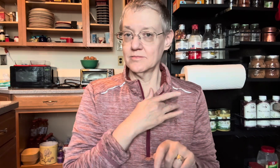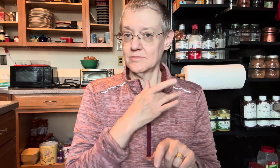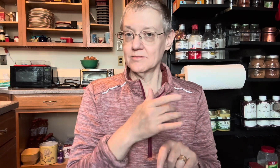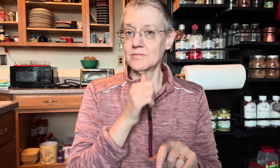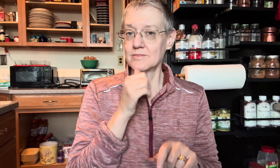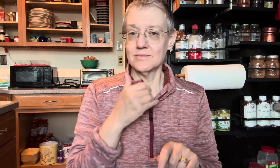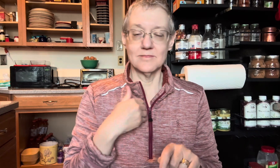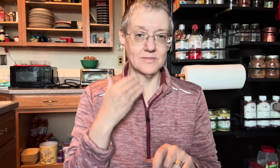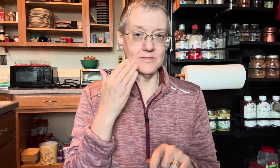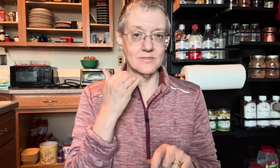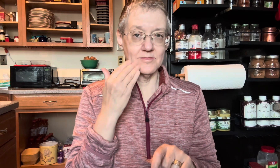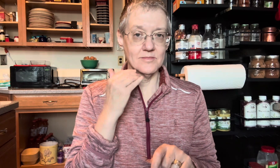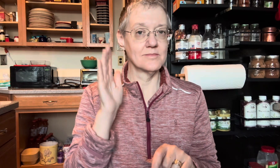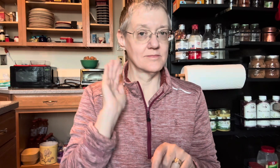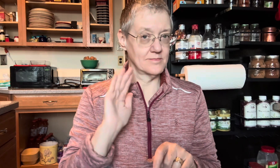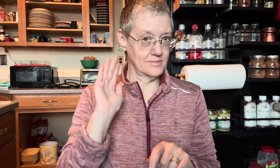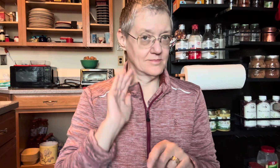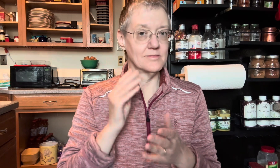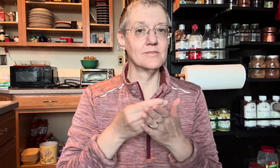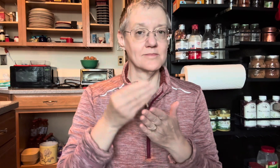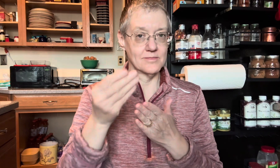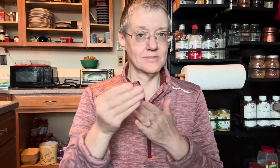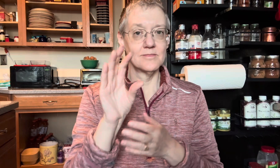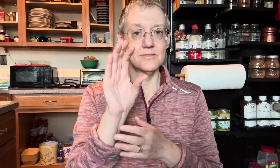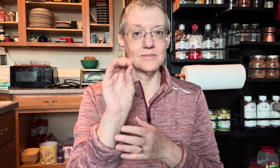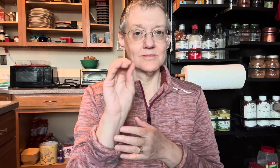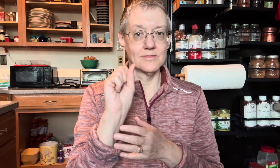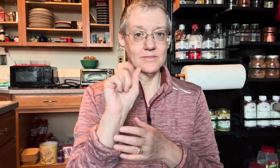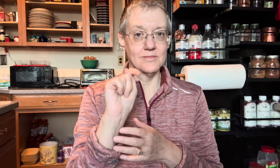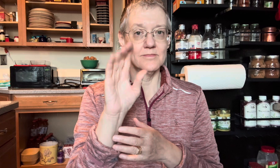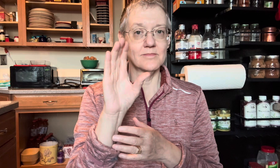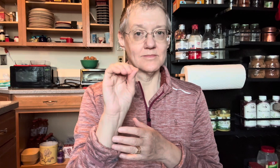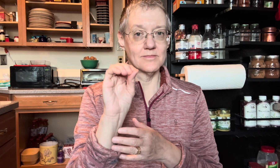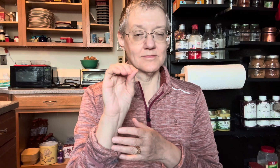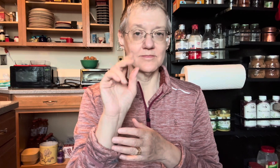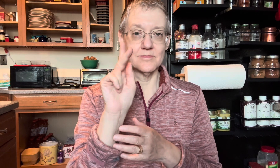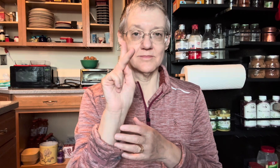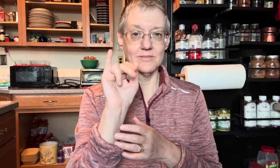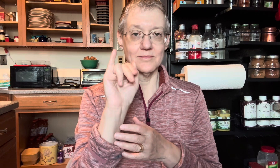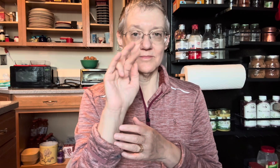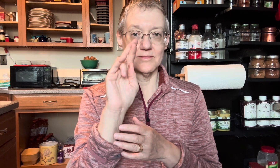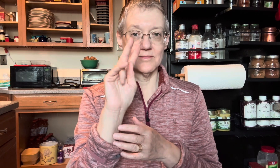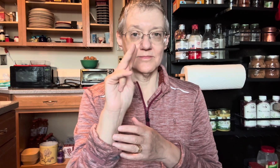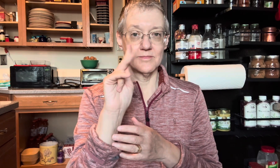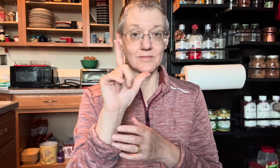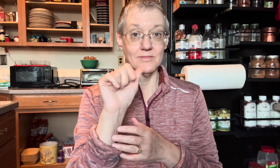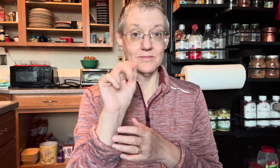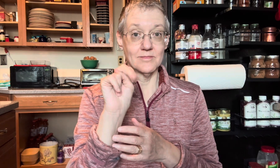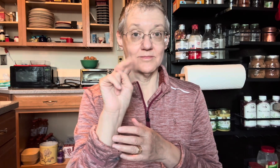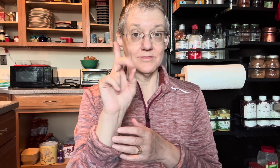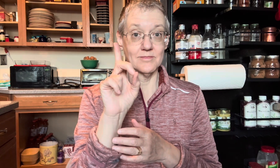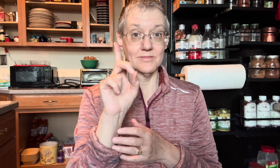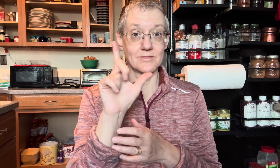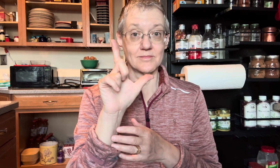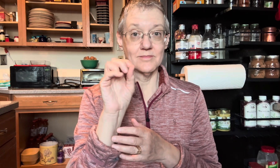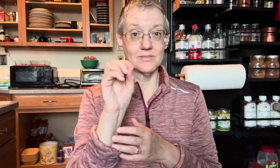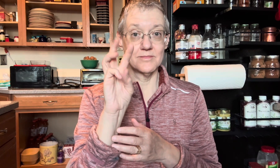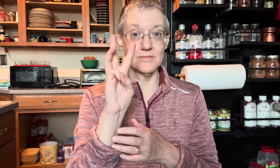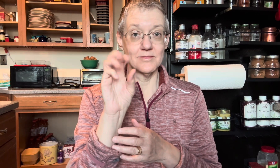taste salty, that's what I used to buy. Costco's low sodium Kirkland bacon doesn't have